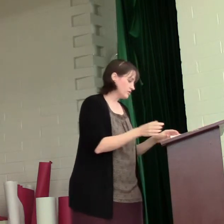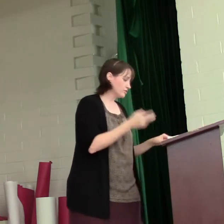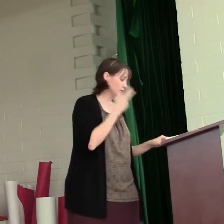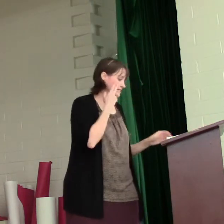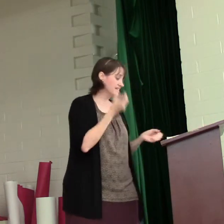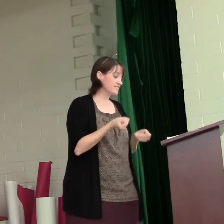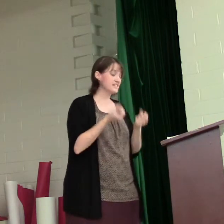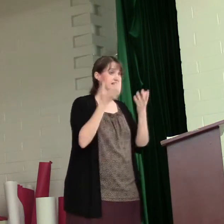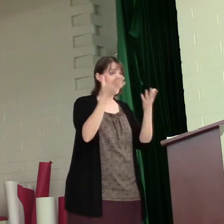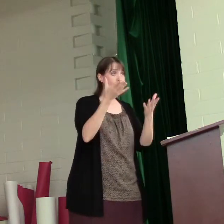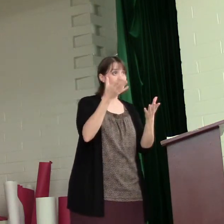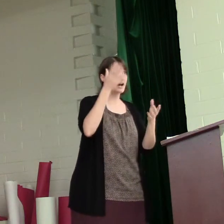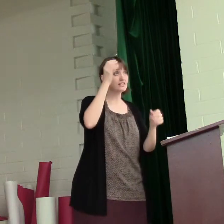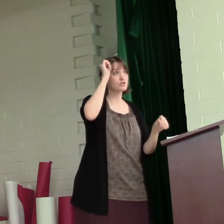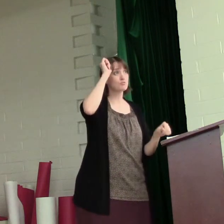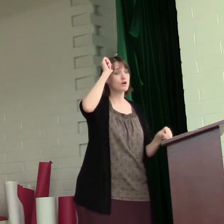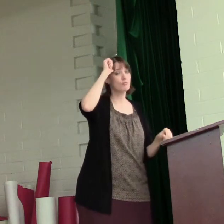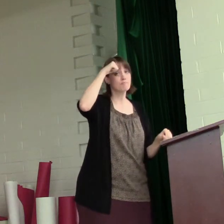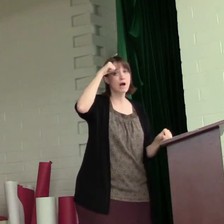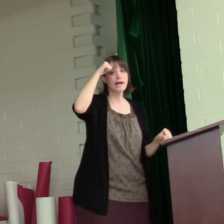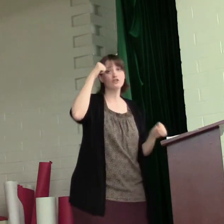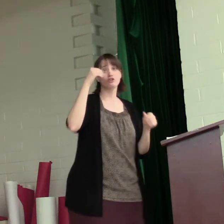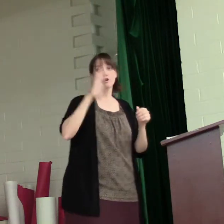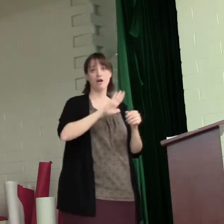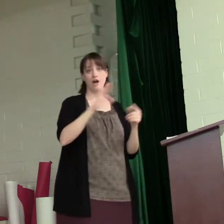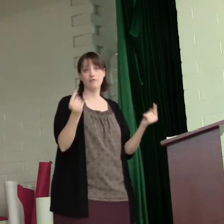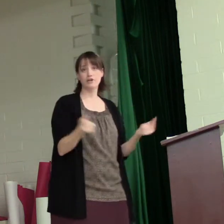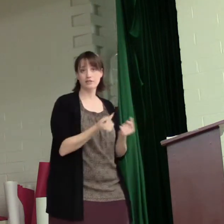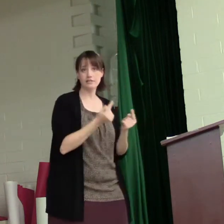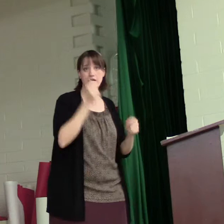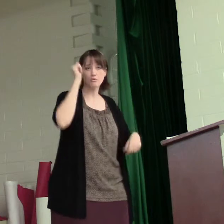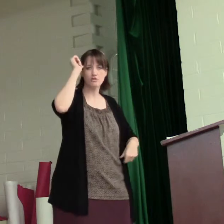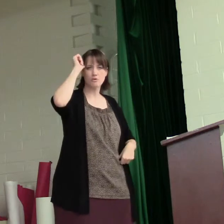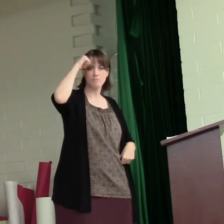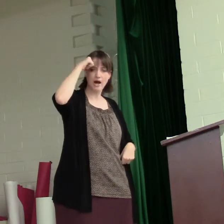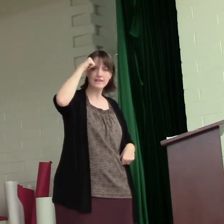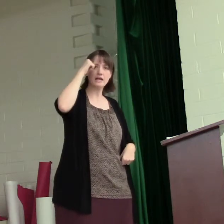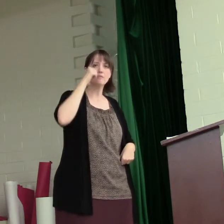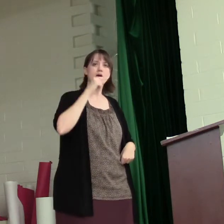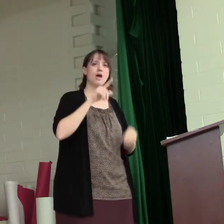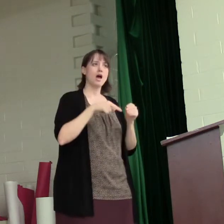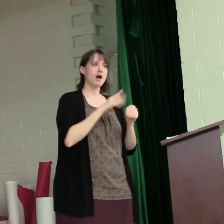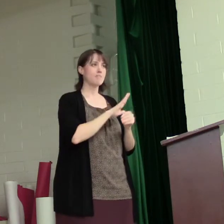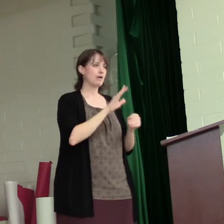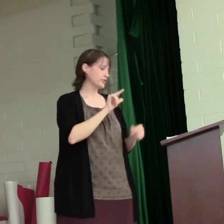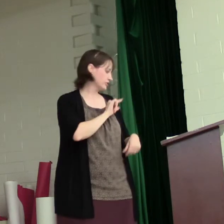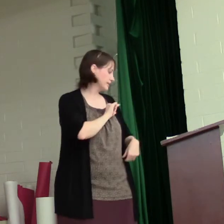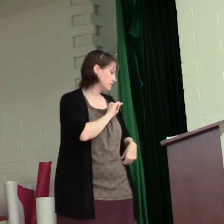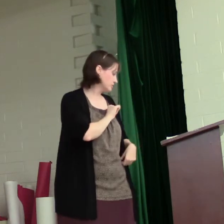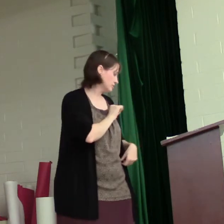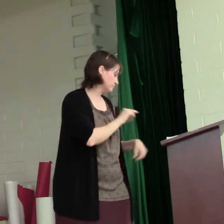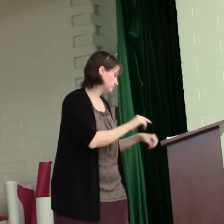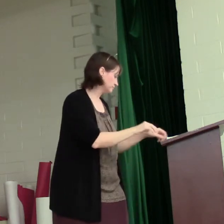So we see that the sacrifices were a reminder of their sin. It was to remind them about their guilt.